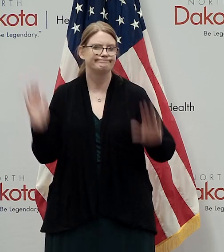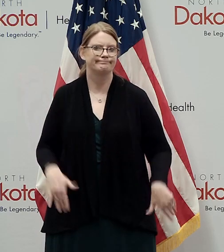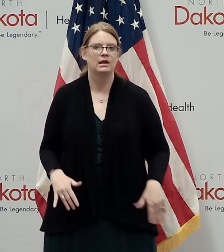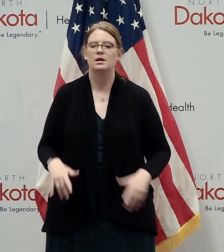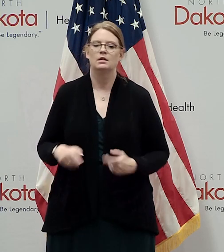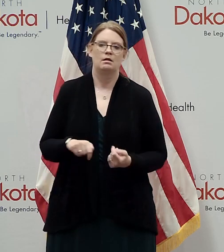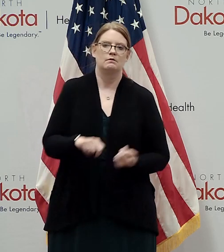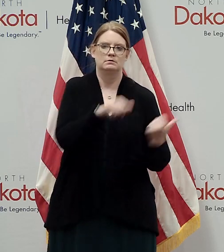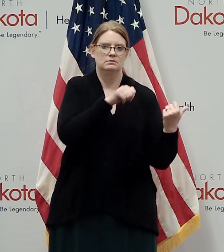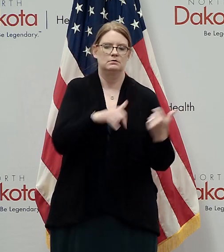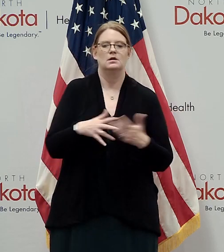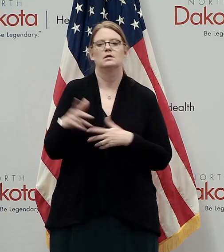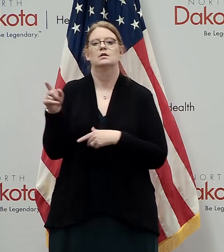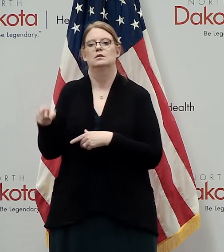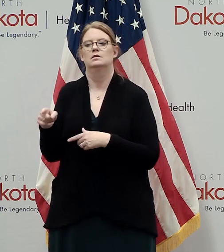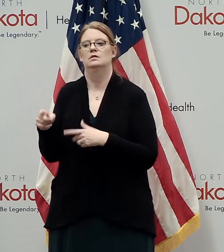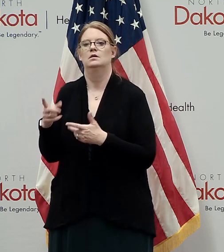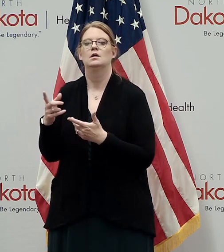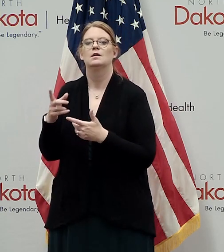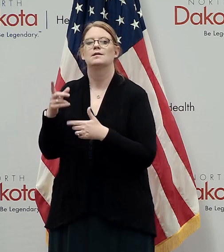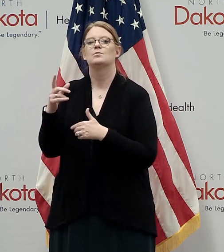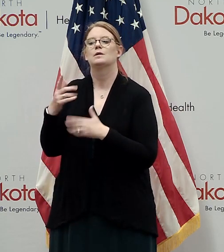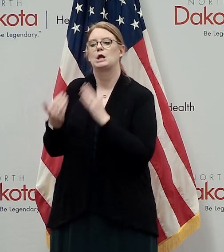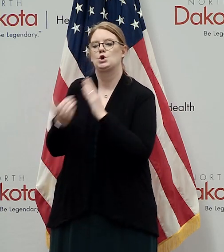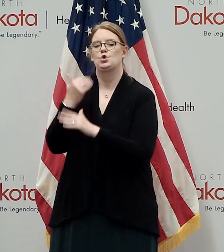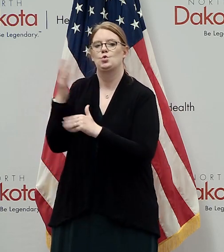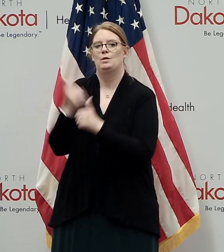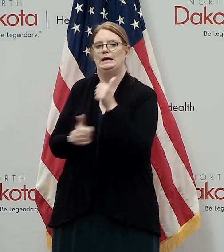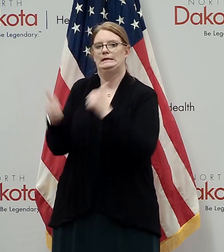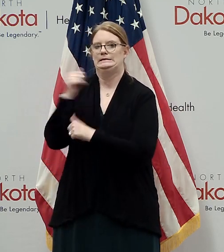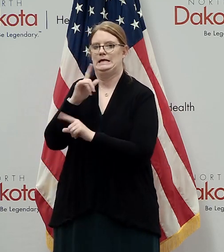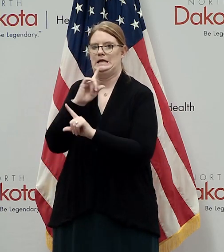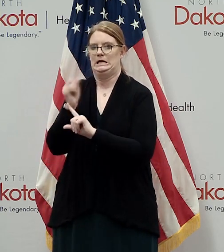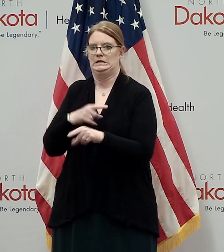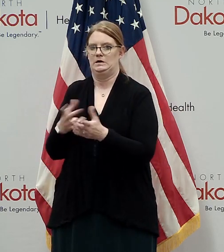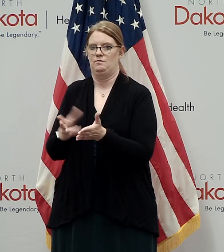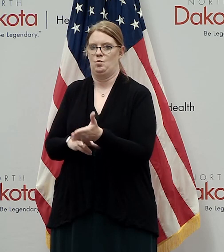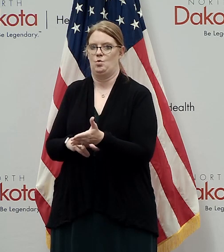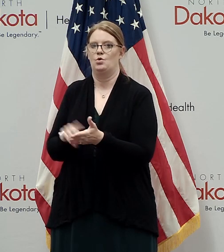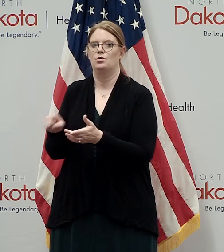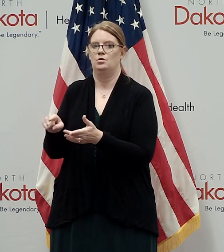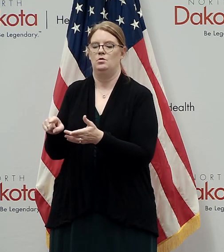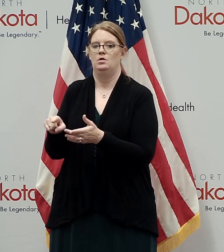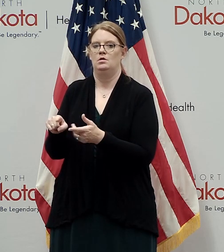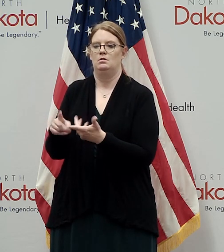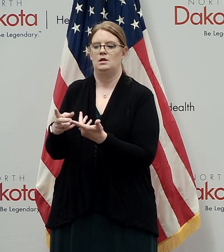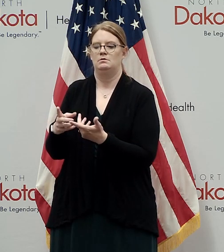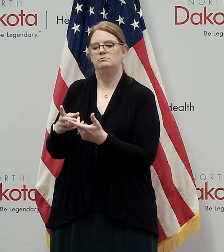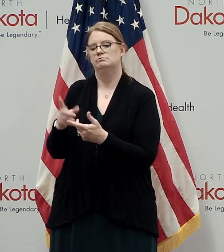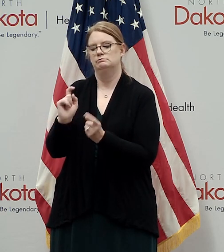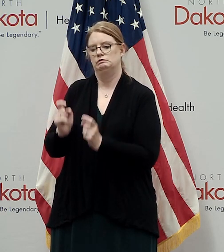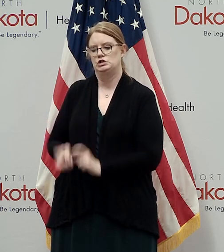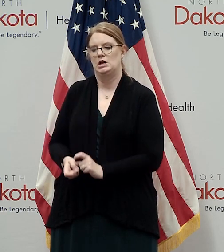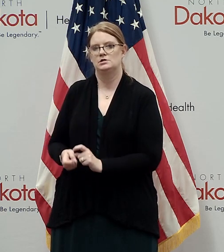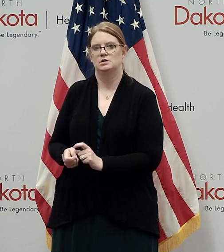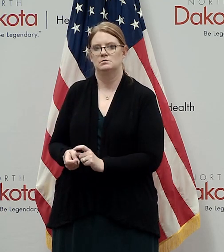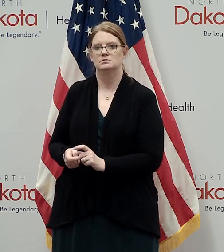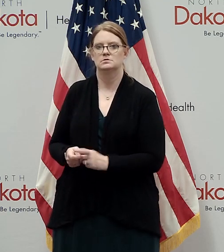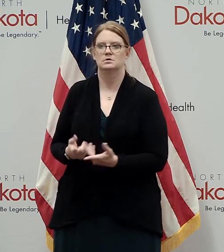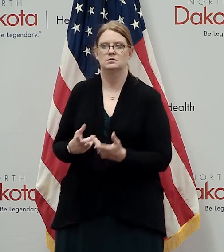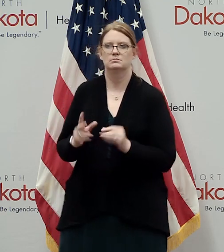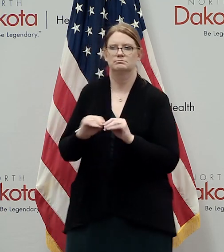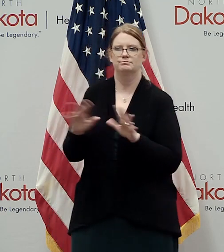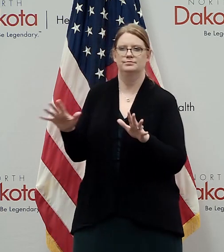executive order and then reference those provisions of the prior executive order that still remain in effect. That'll be